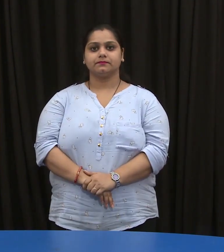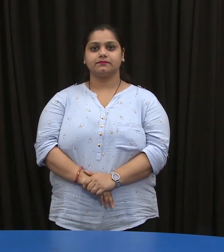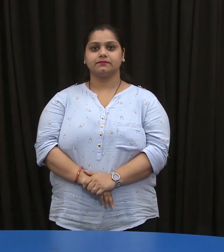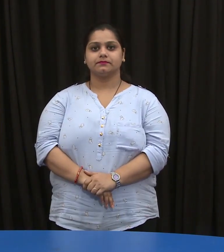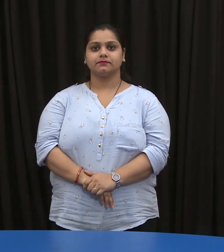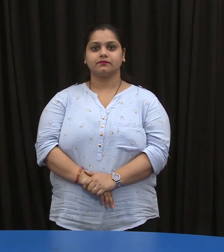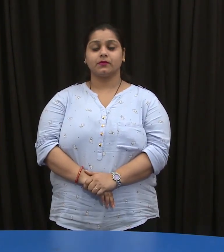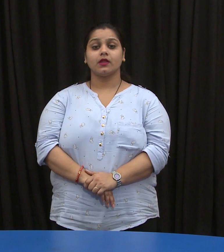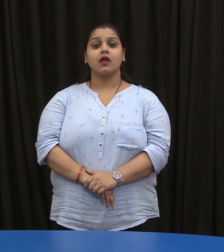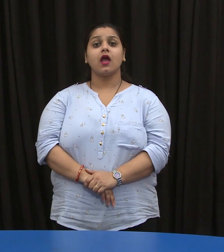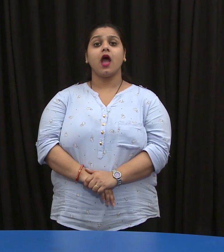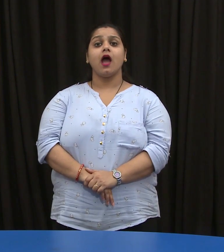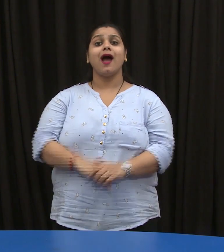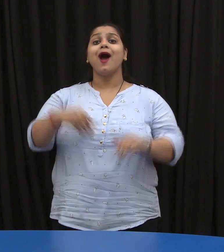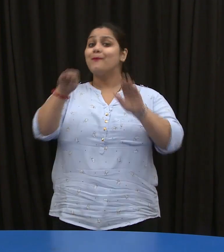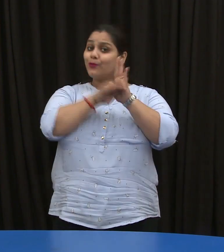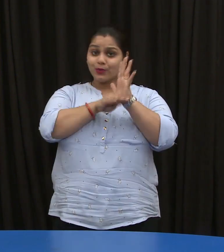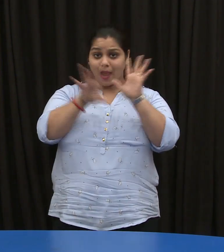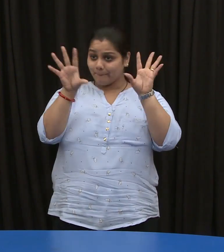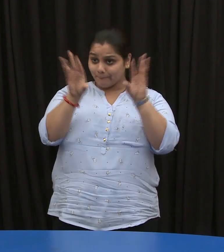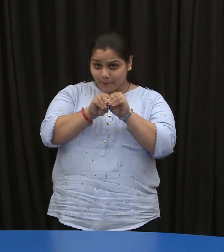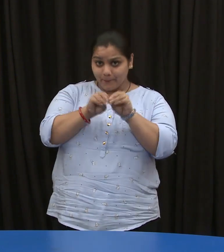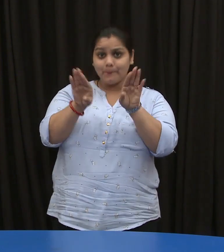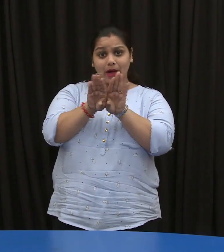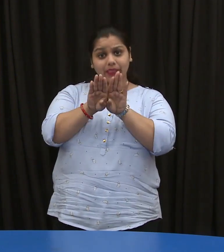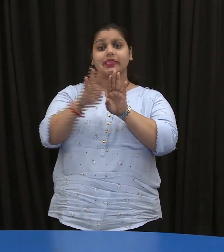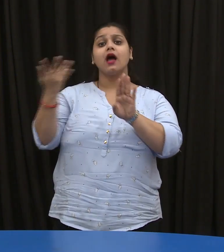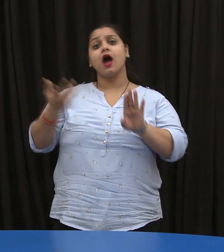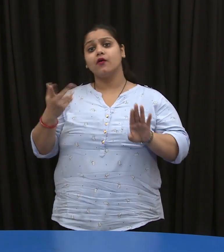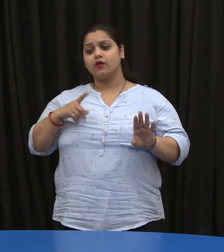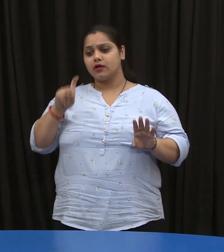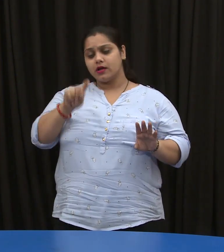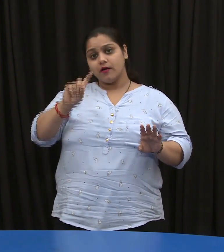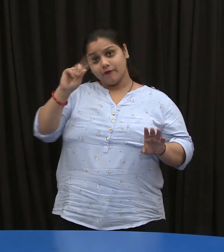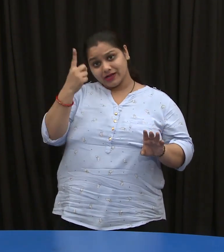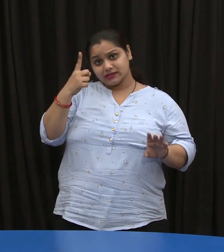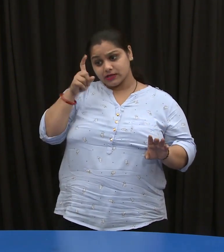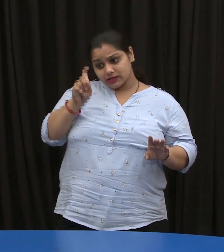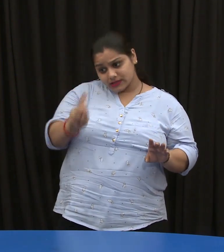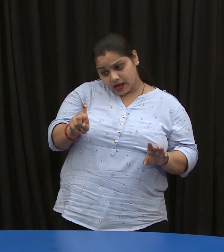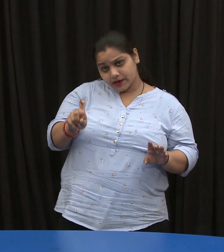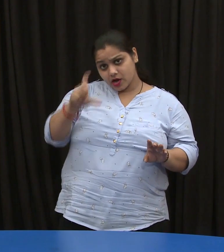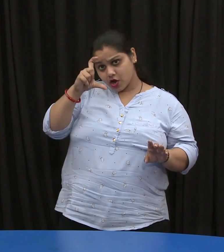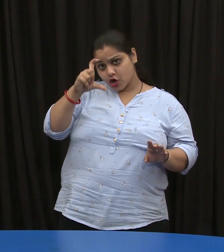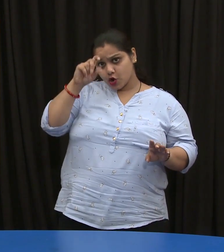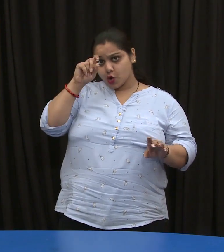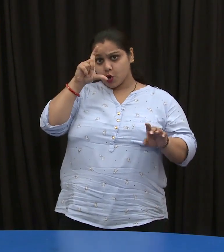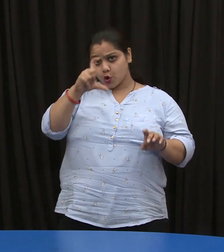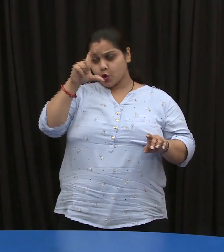To close a program, select the close button, the cross button in the